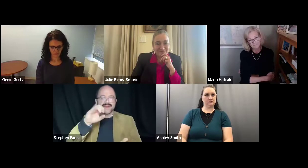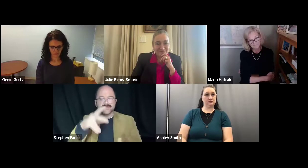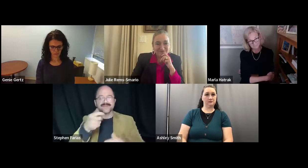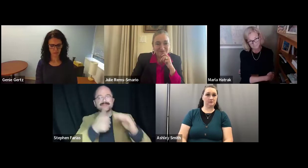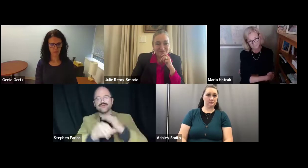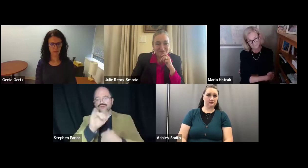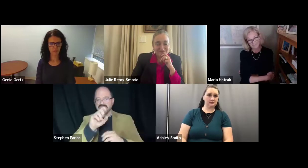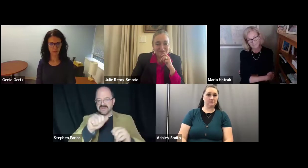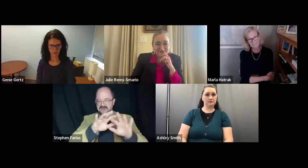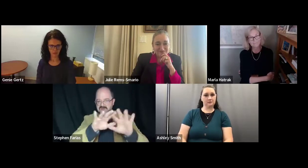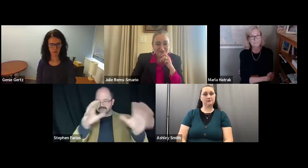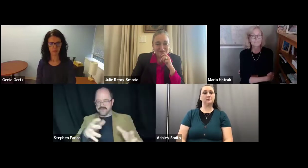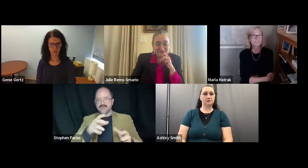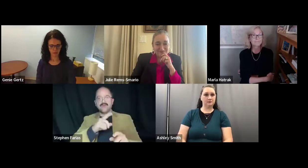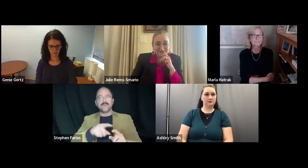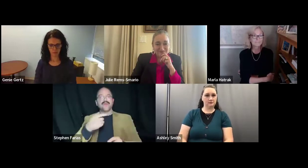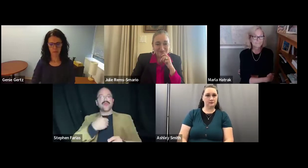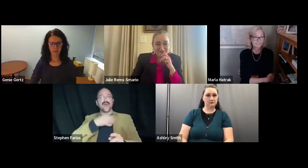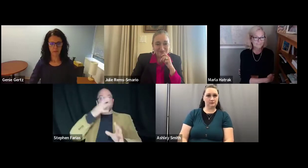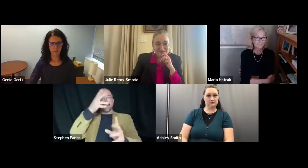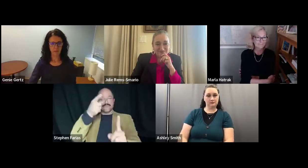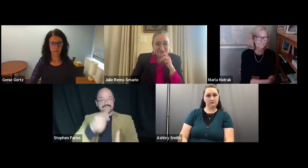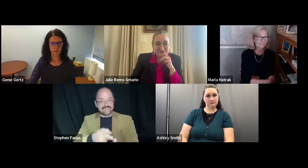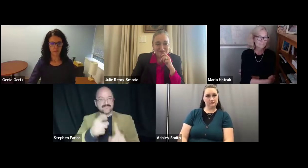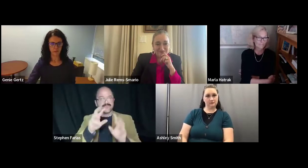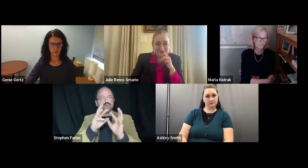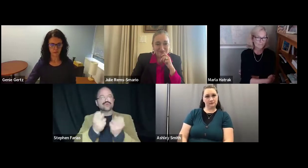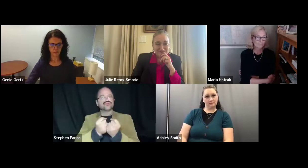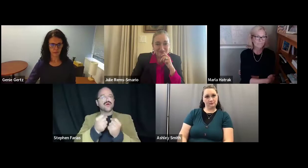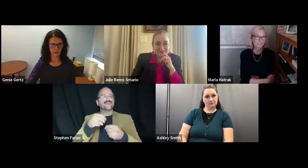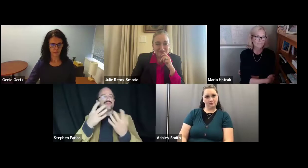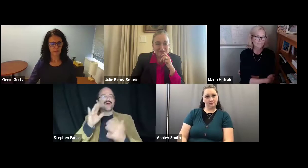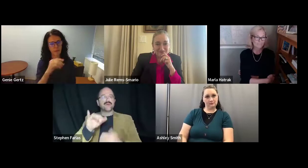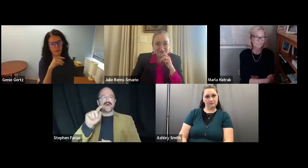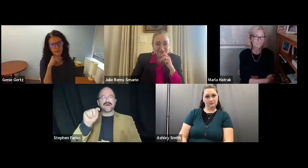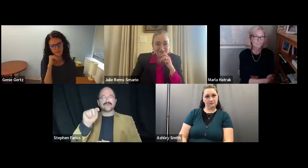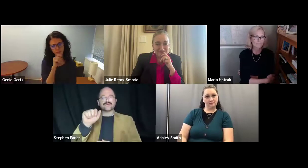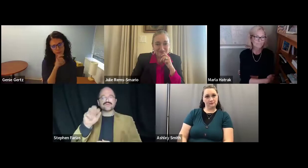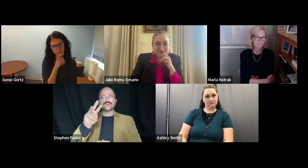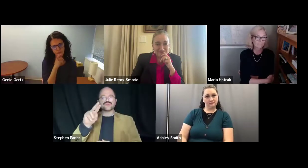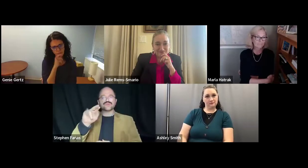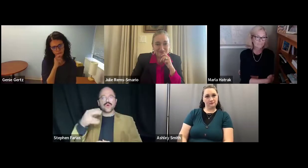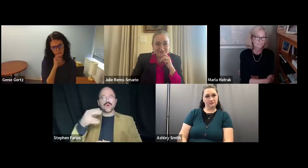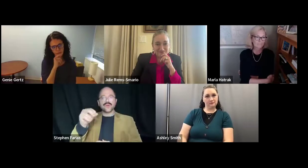essentially what they're saying is that children undergo ahead of an IEP, they're in the education system, we're figuring out what the least restrictive environment is for